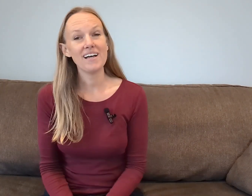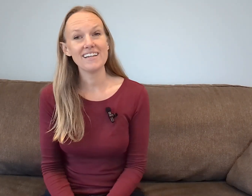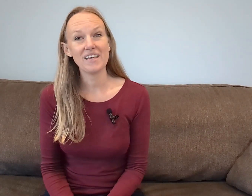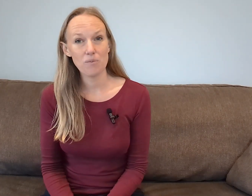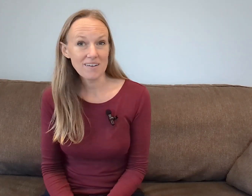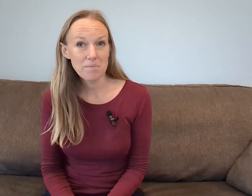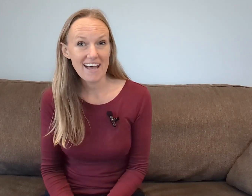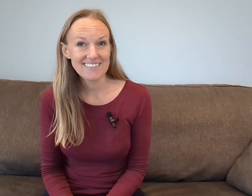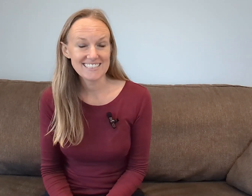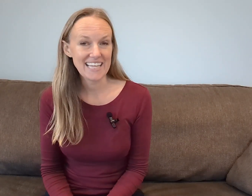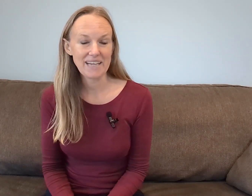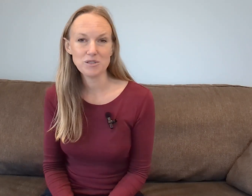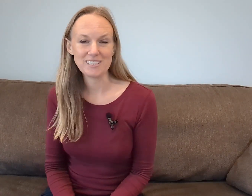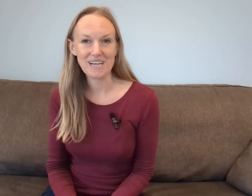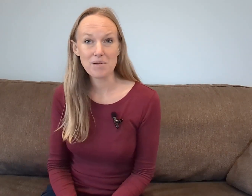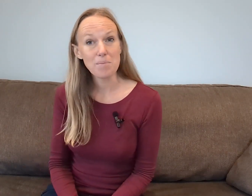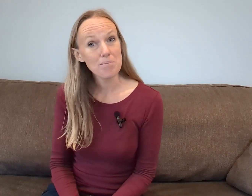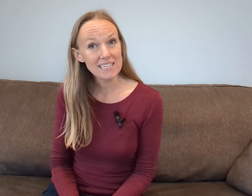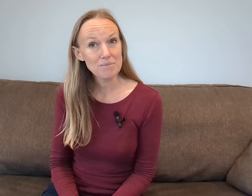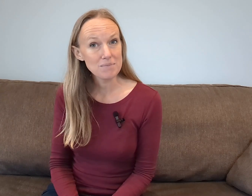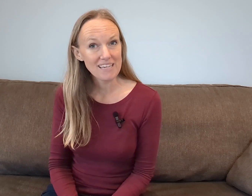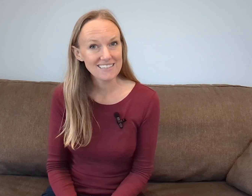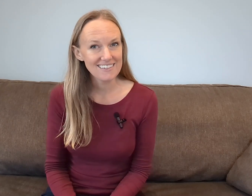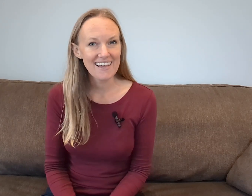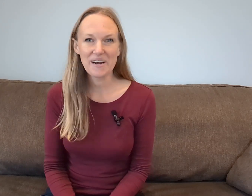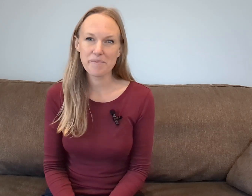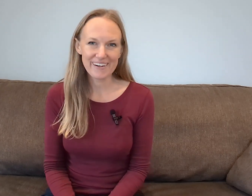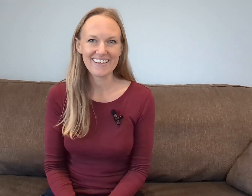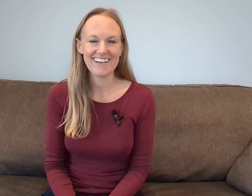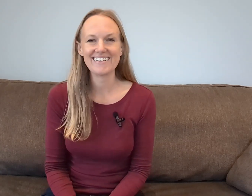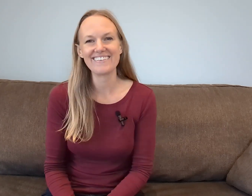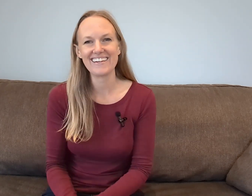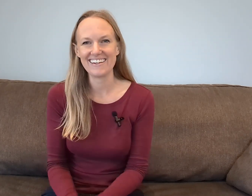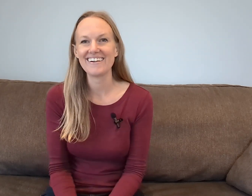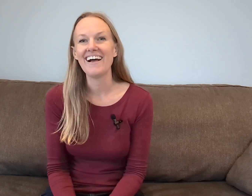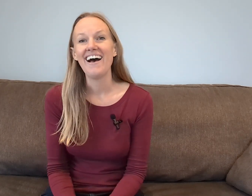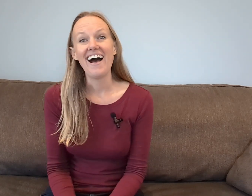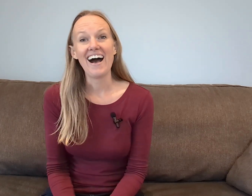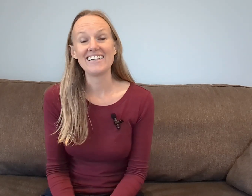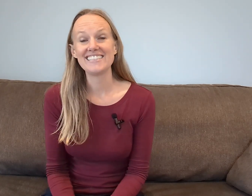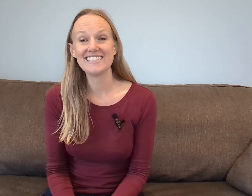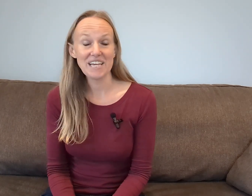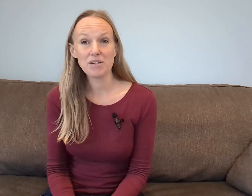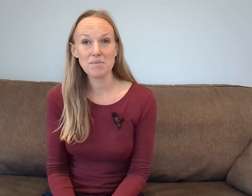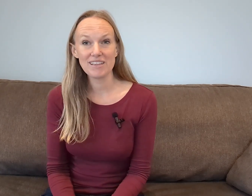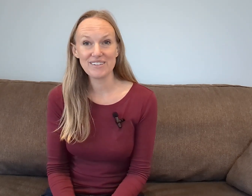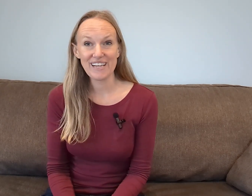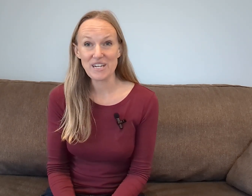everyone, and welcome back to Sign Language Worship. My name is Mandy, and I'm really glad you're here. Today we're going to be learning a